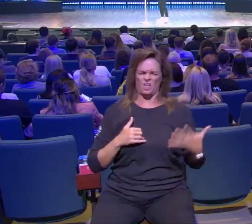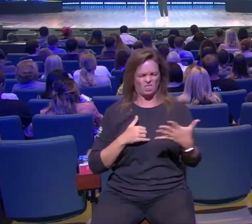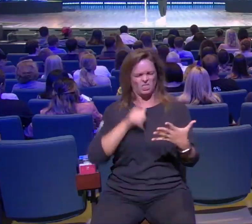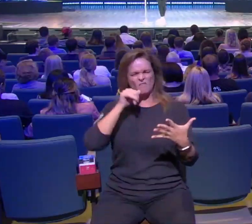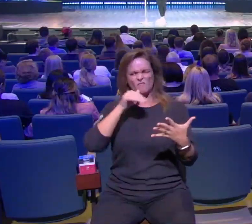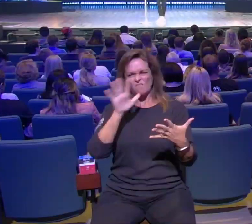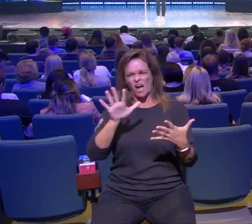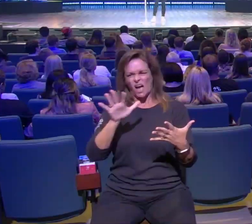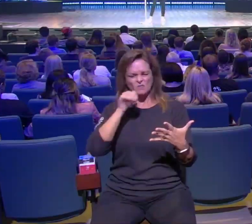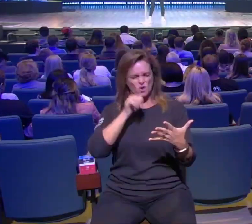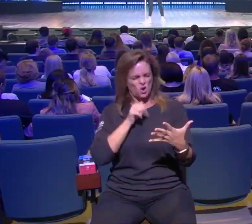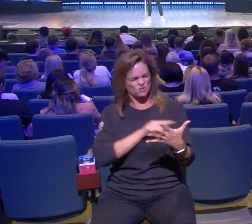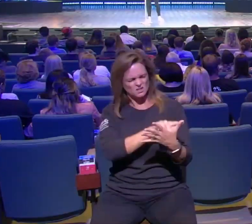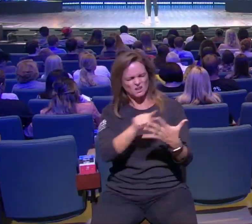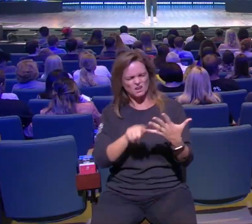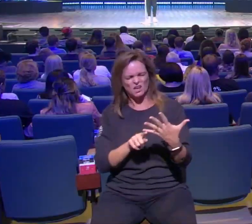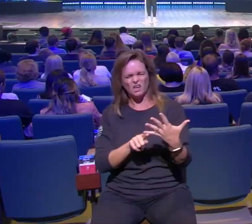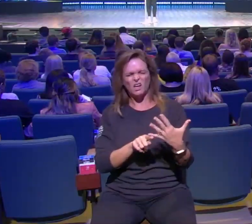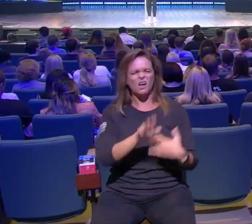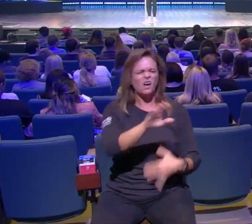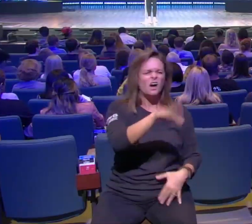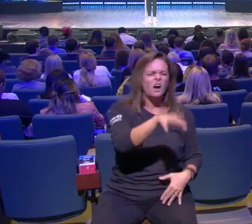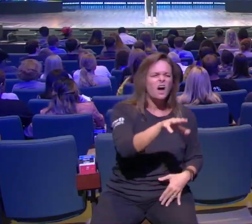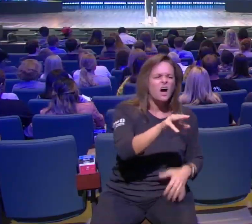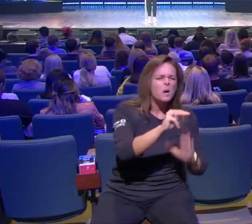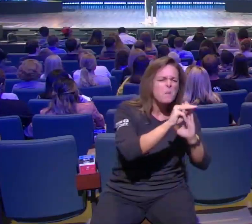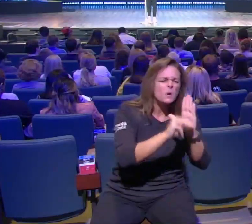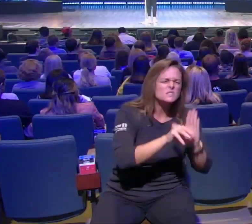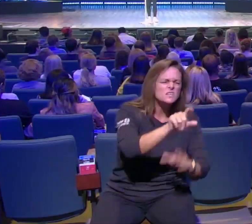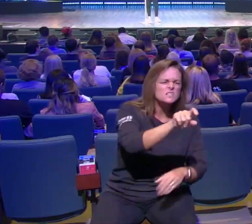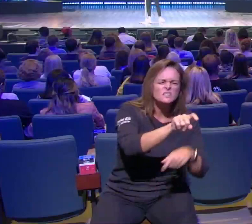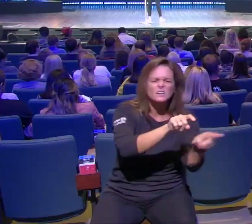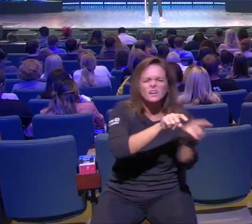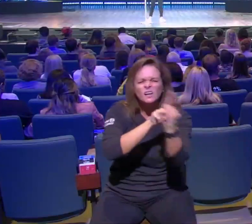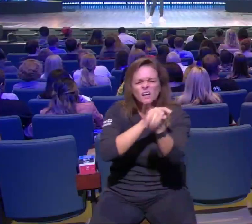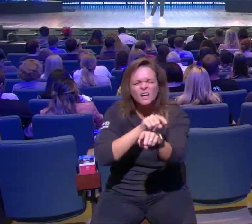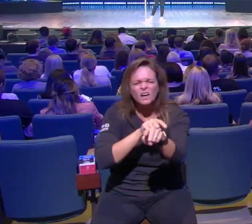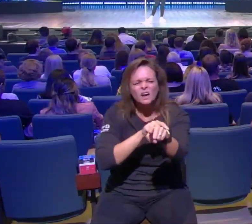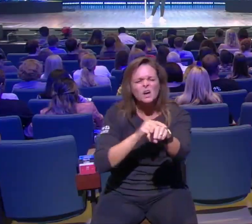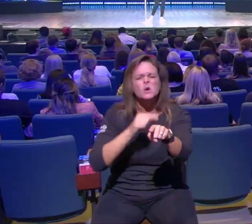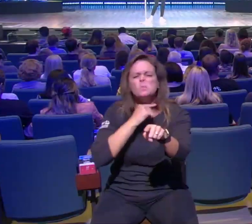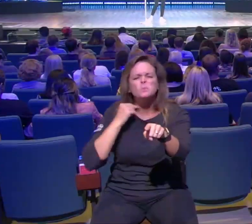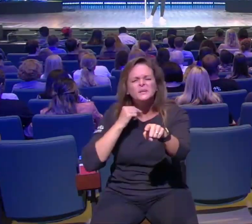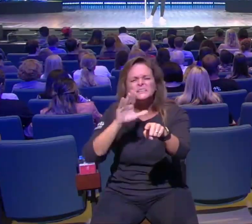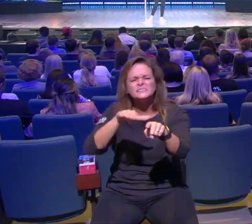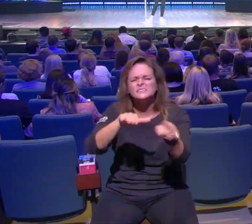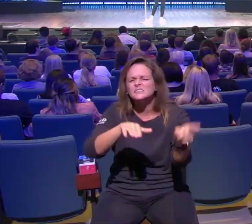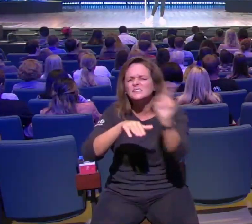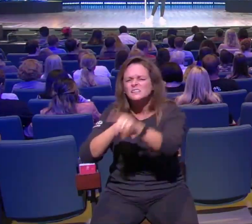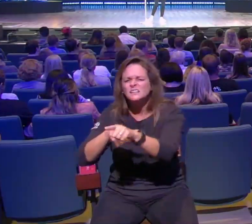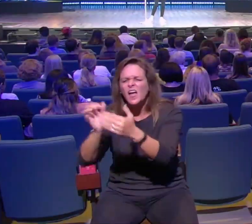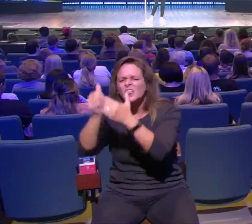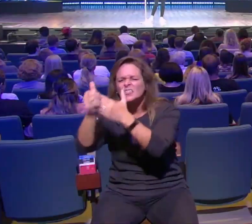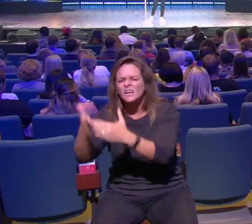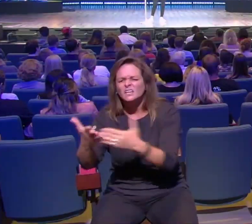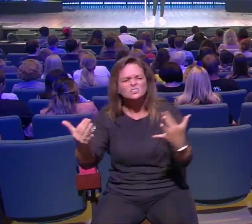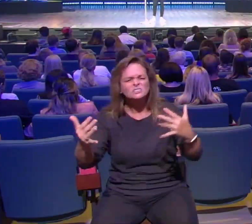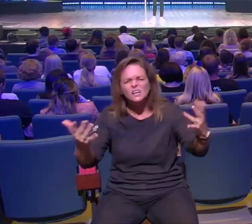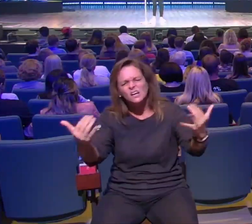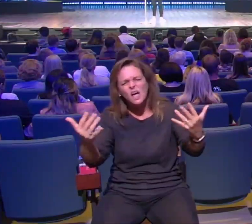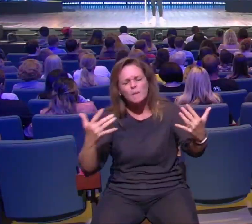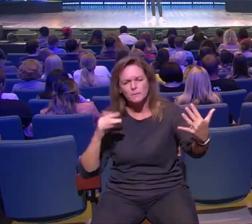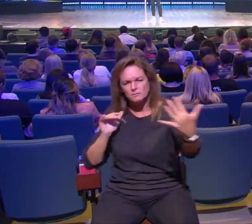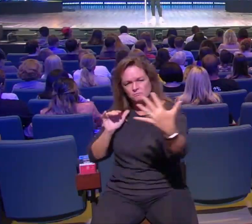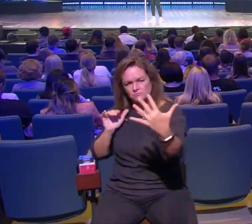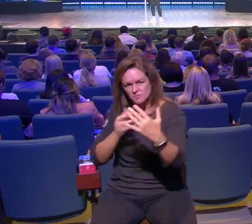stop here because it's really easy to get stuck here at the obvious injustice that is happening here, an injustice